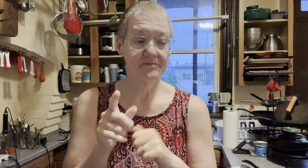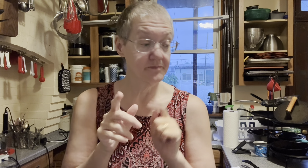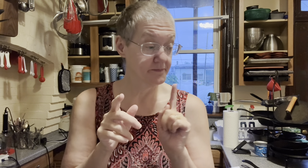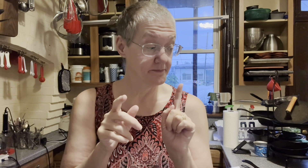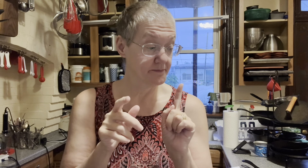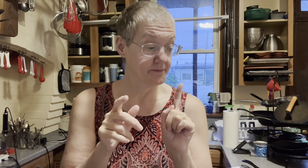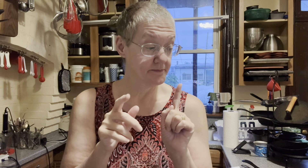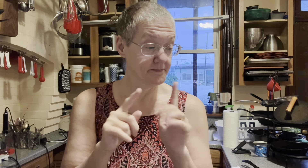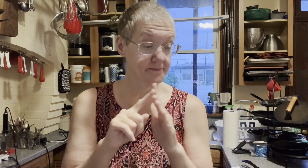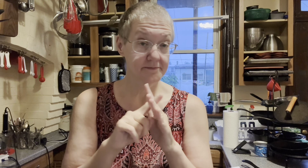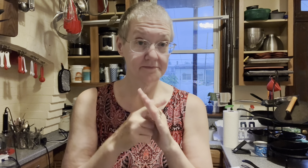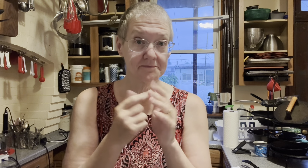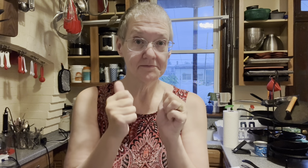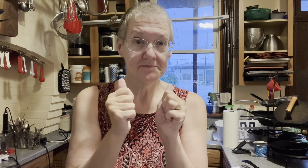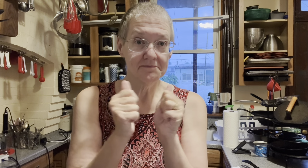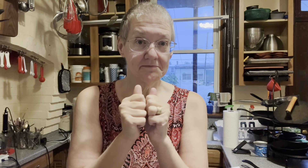I'll ask him.